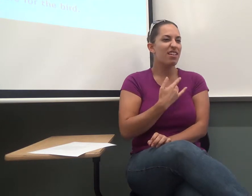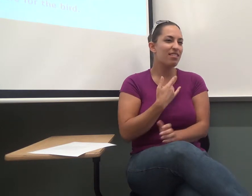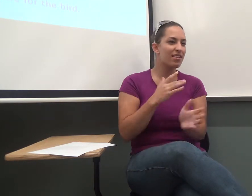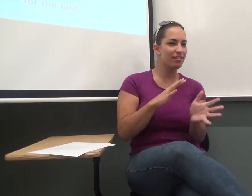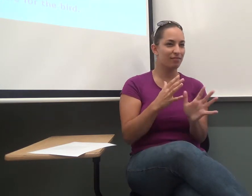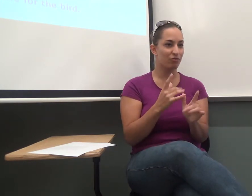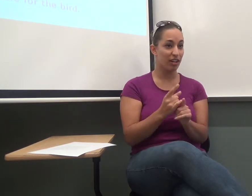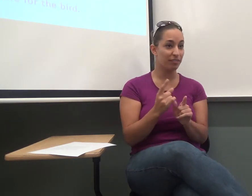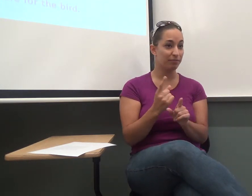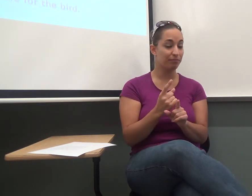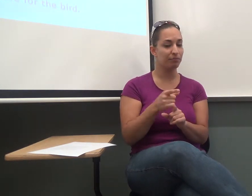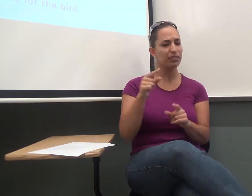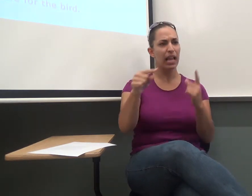that feeling negative or positive?